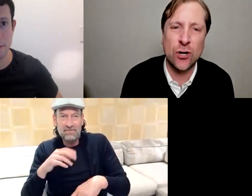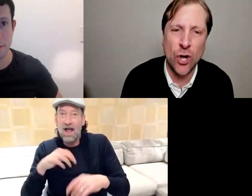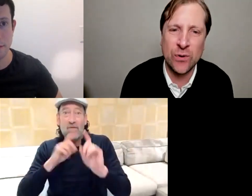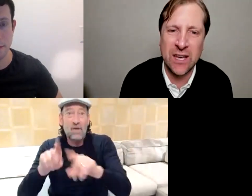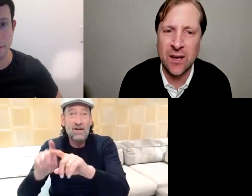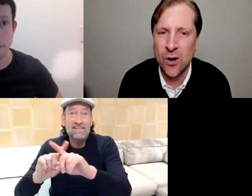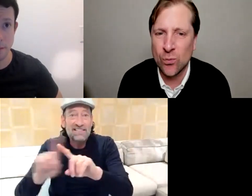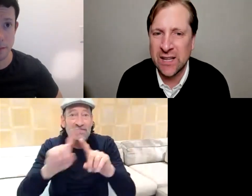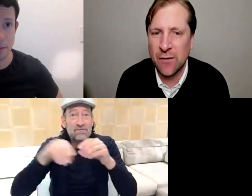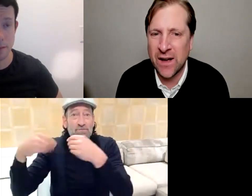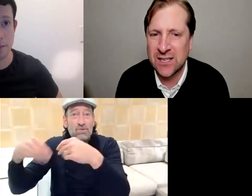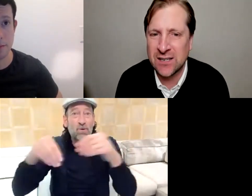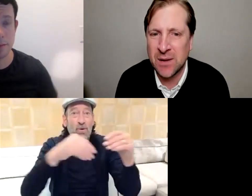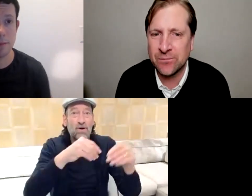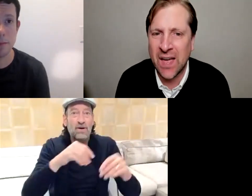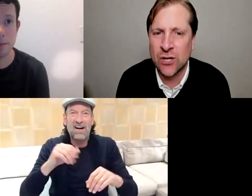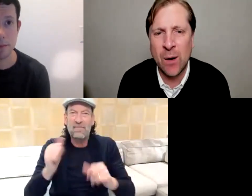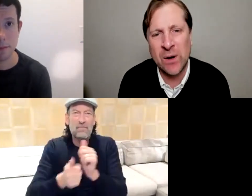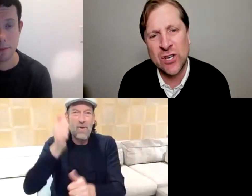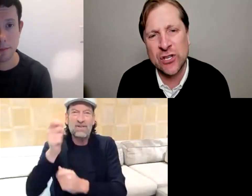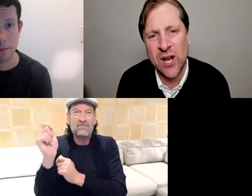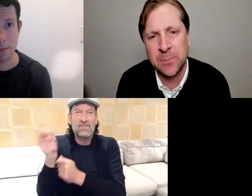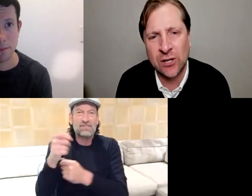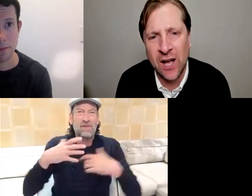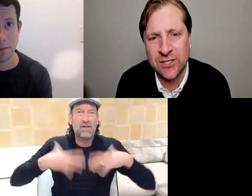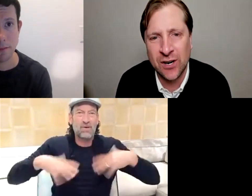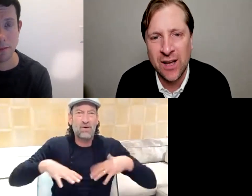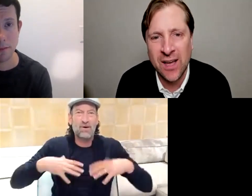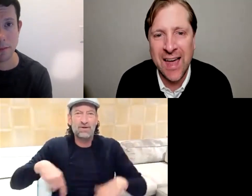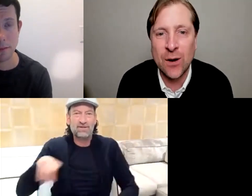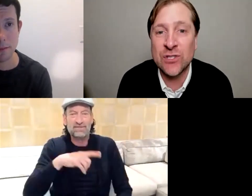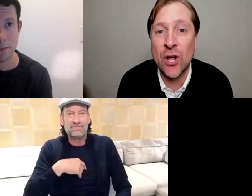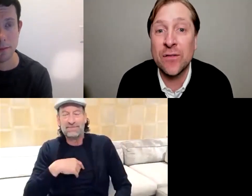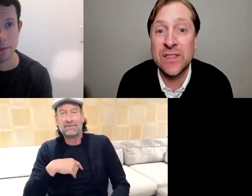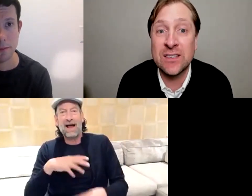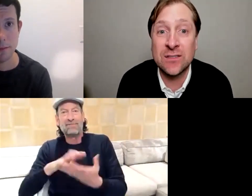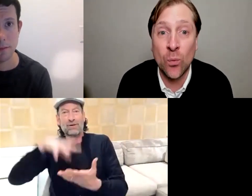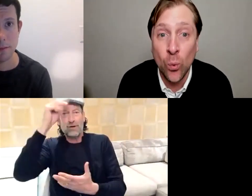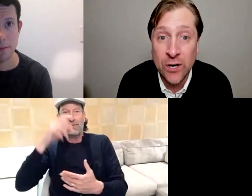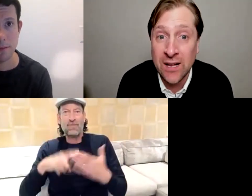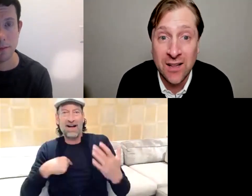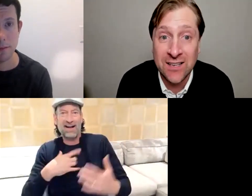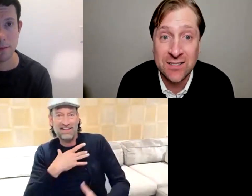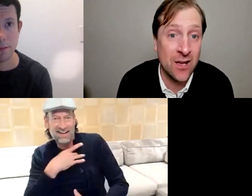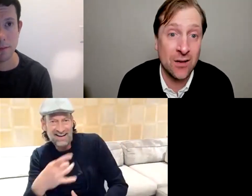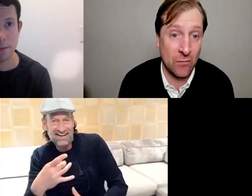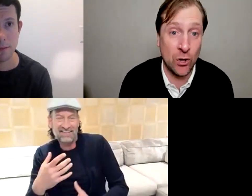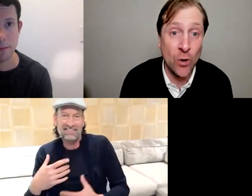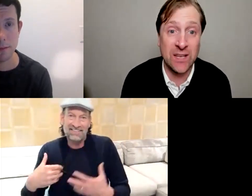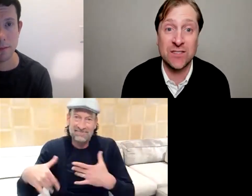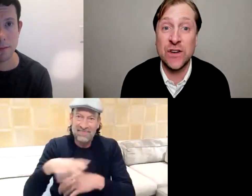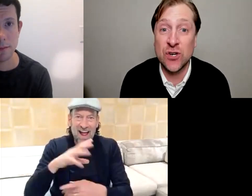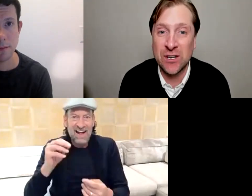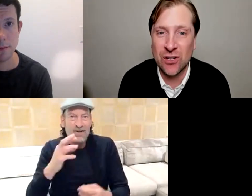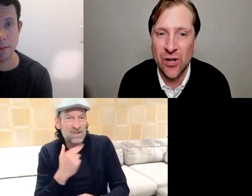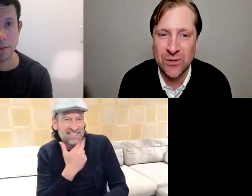fishing clothing really affected me. And I went to all the shops in Gloucester, and it was all of these working class clothing,